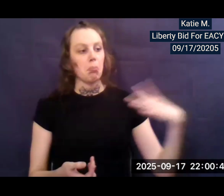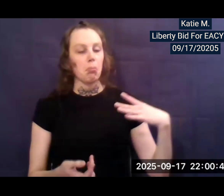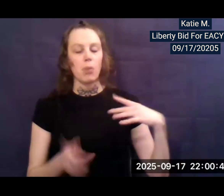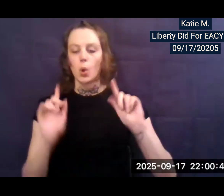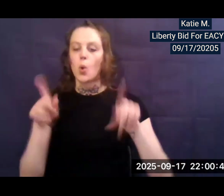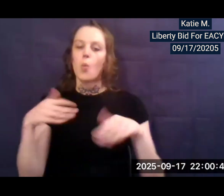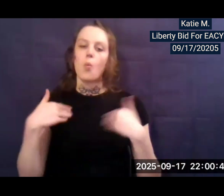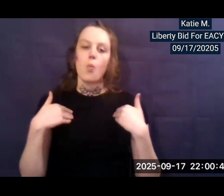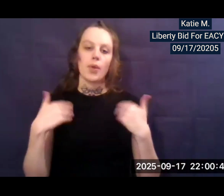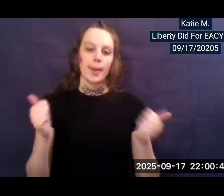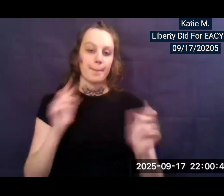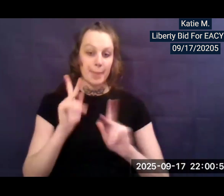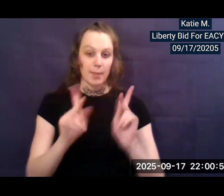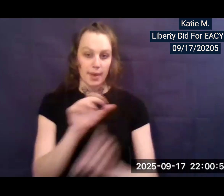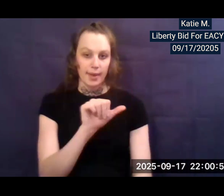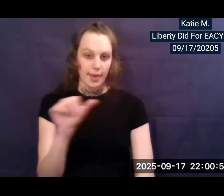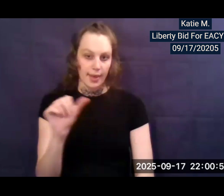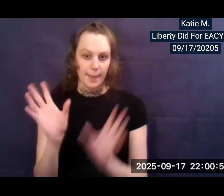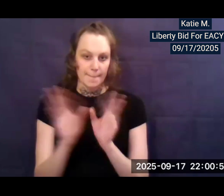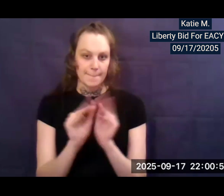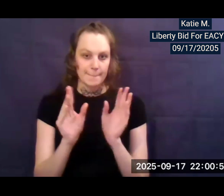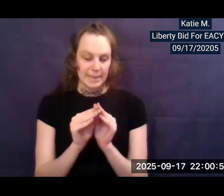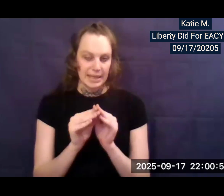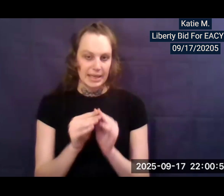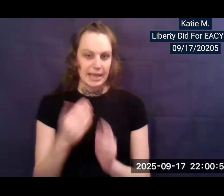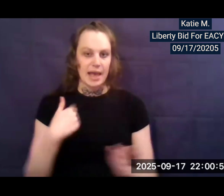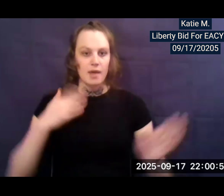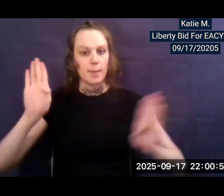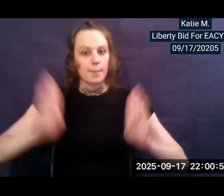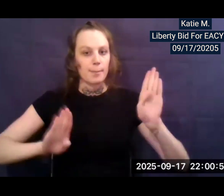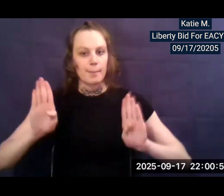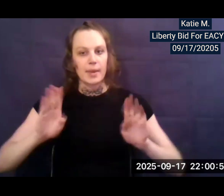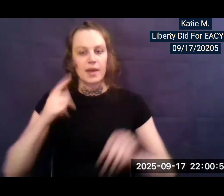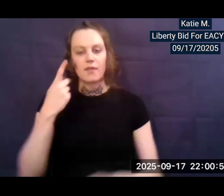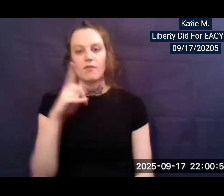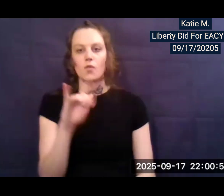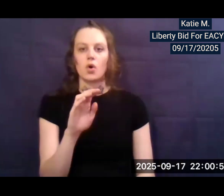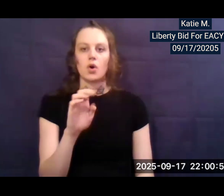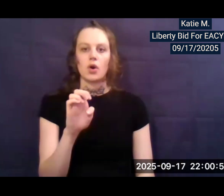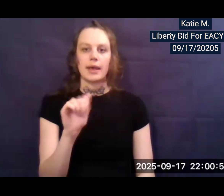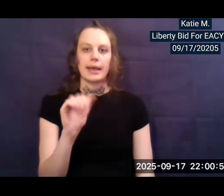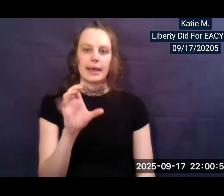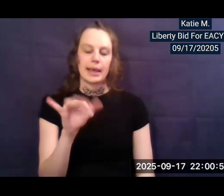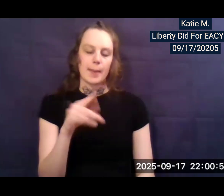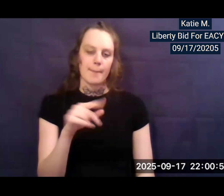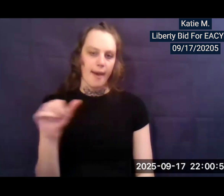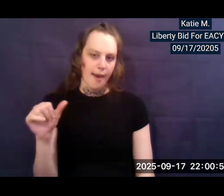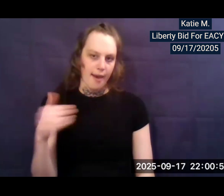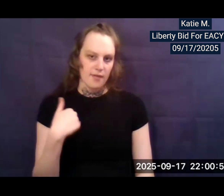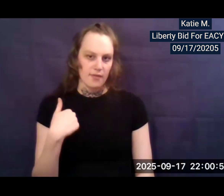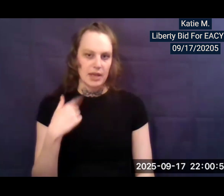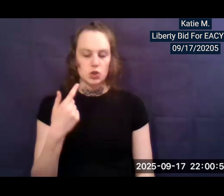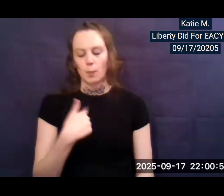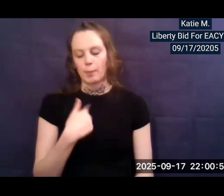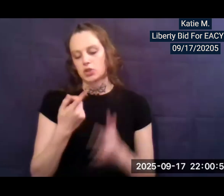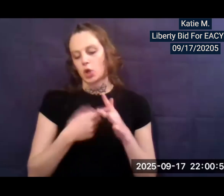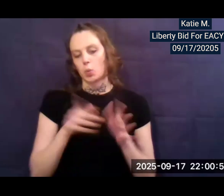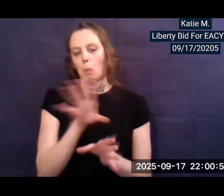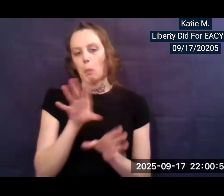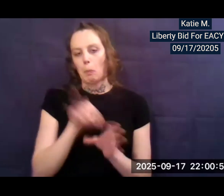had like it was like a Philly bid for ASL at that point, and that got me involved in service. And like I had a